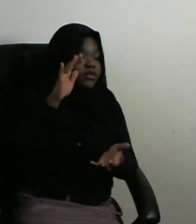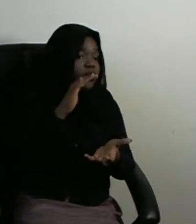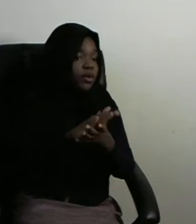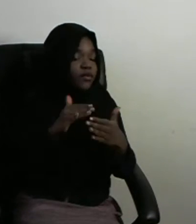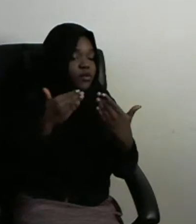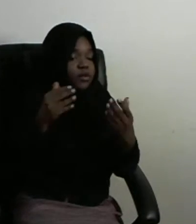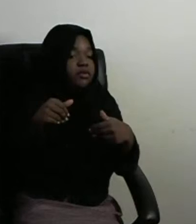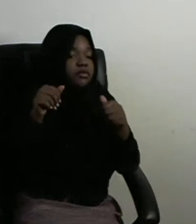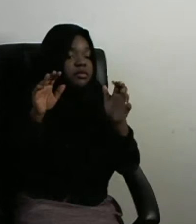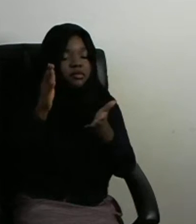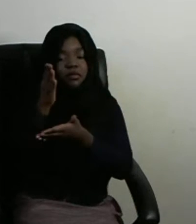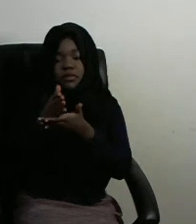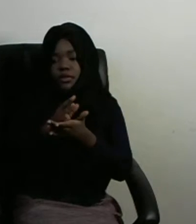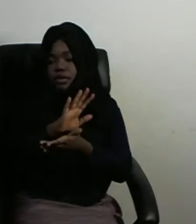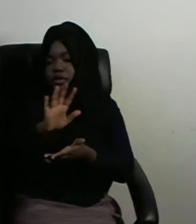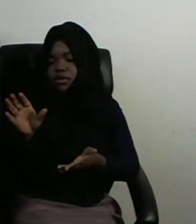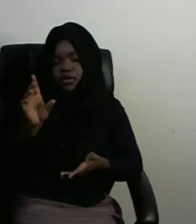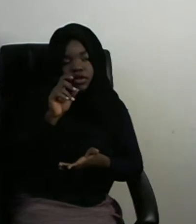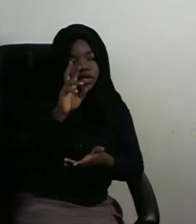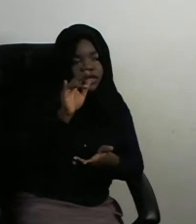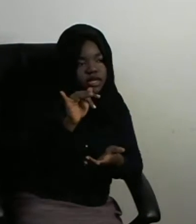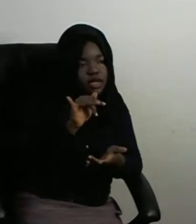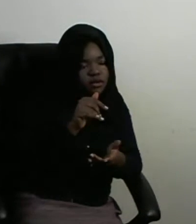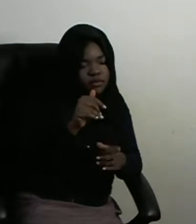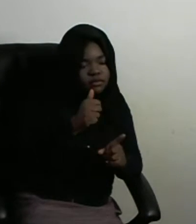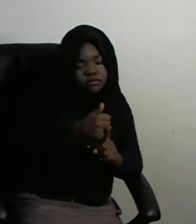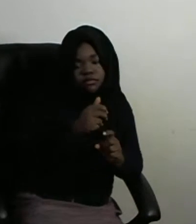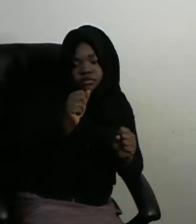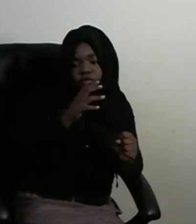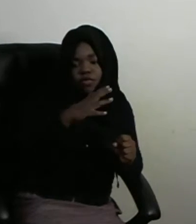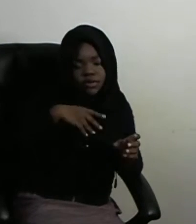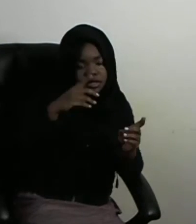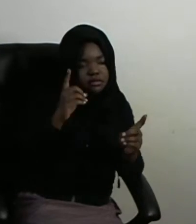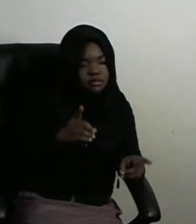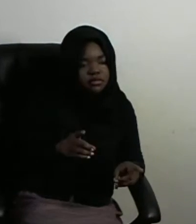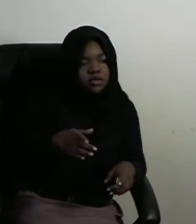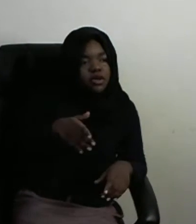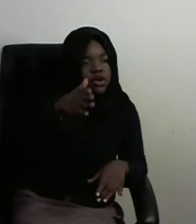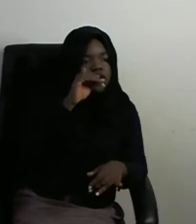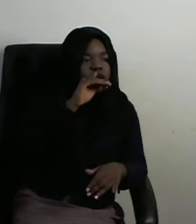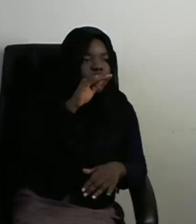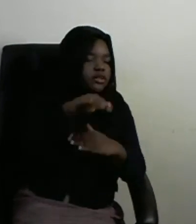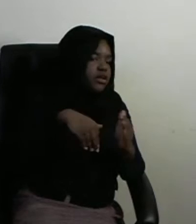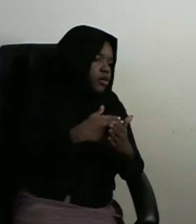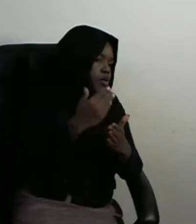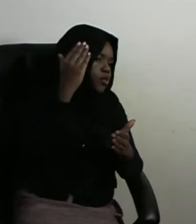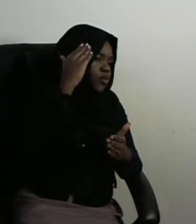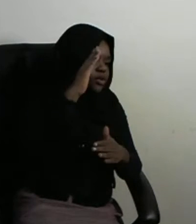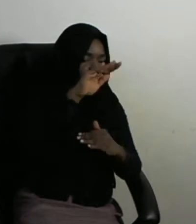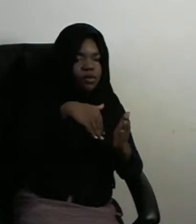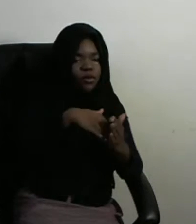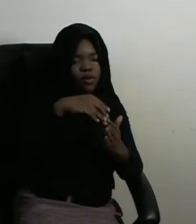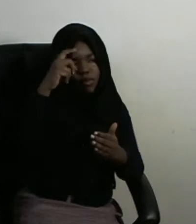gives up part thereof of her dower. Allah is oft-knowing,